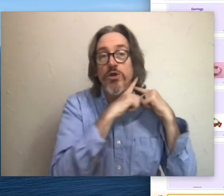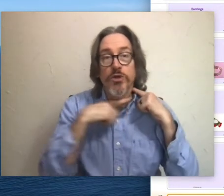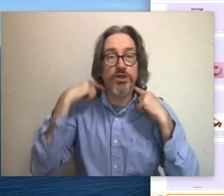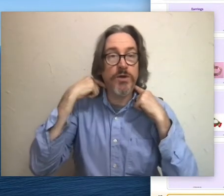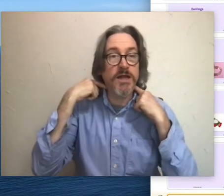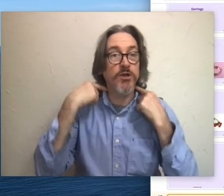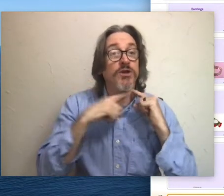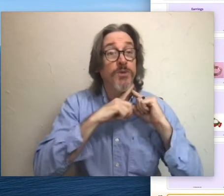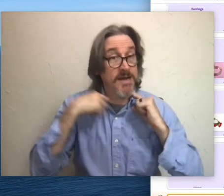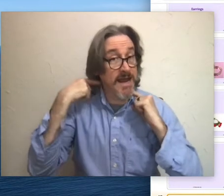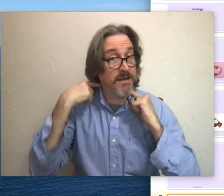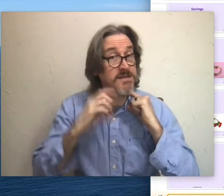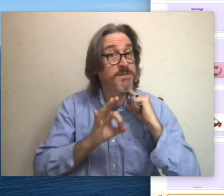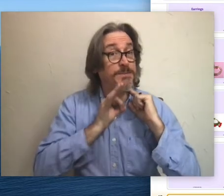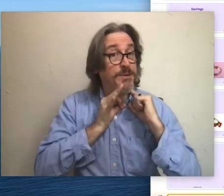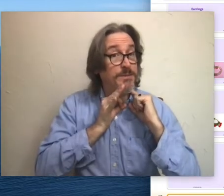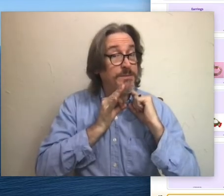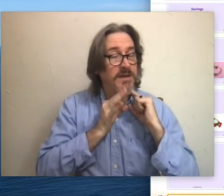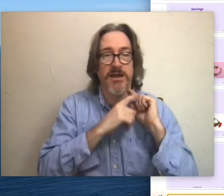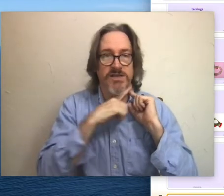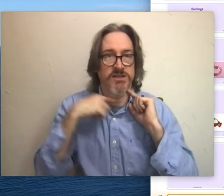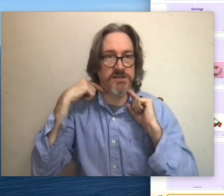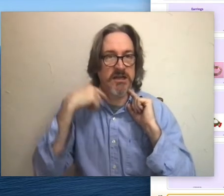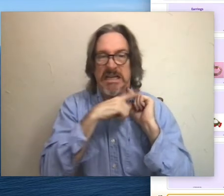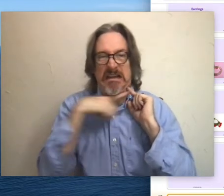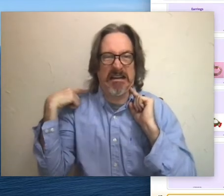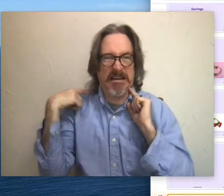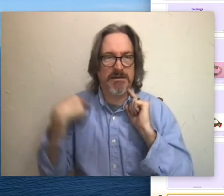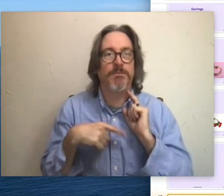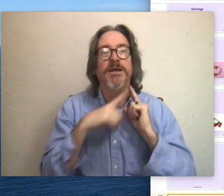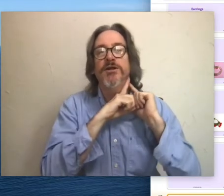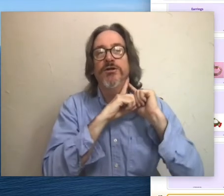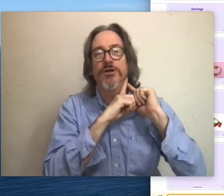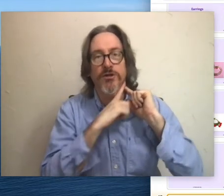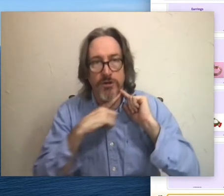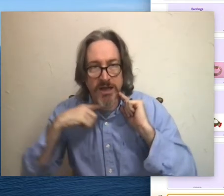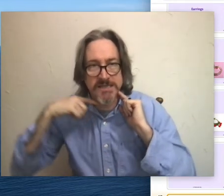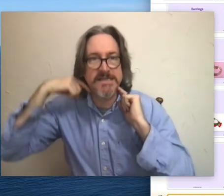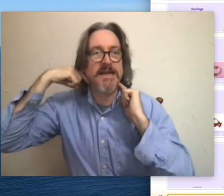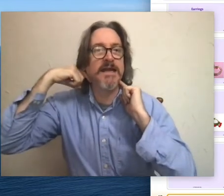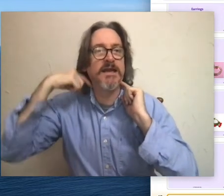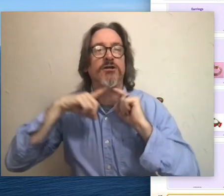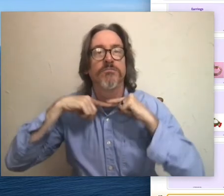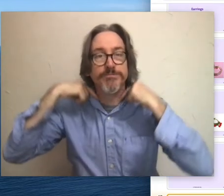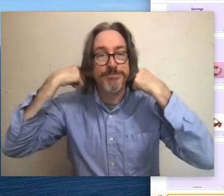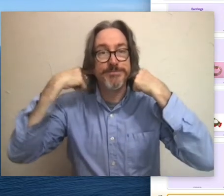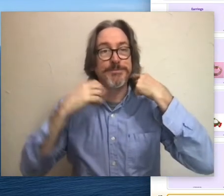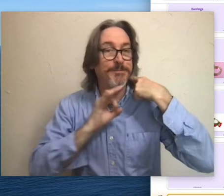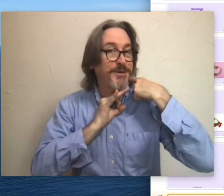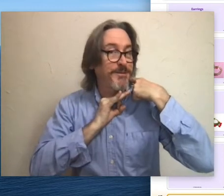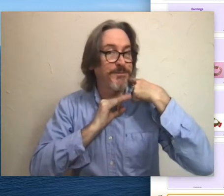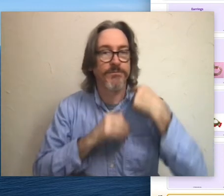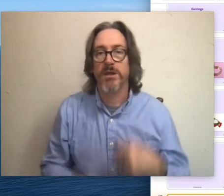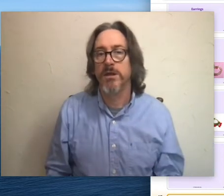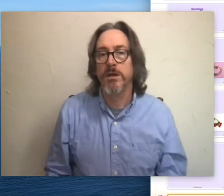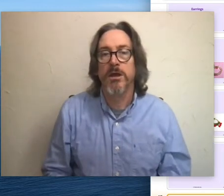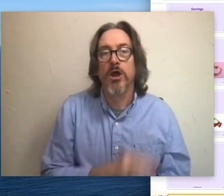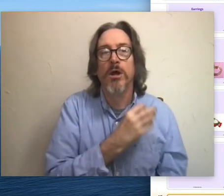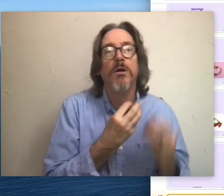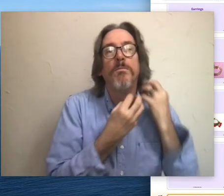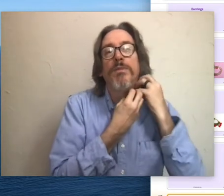So you could do a necklace, boom. I know this looks like, but you're extending it here.